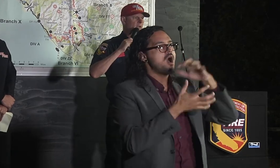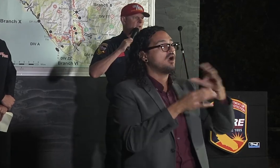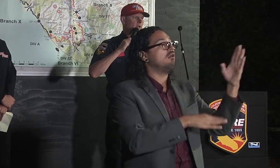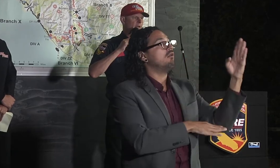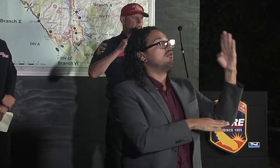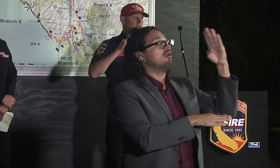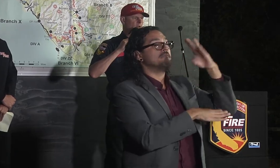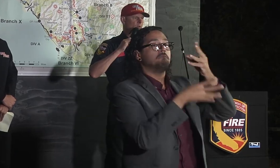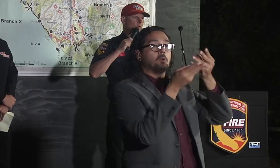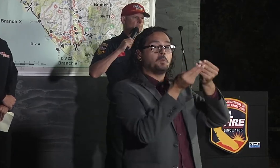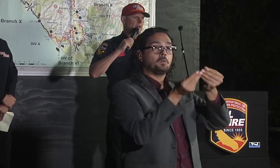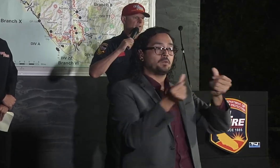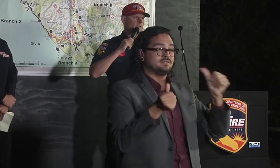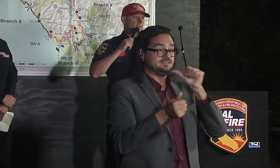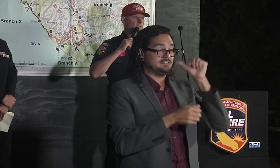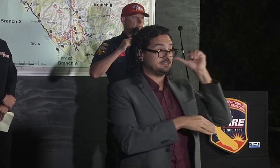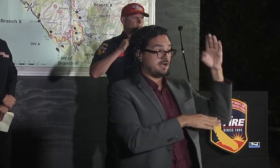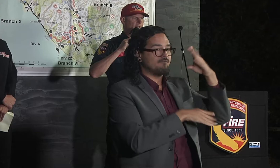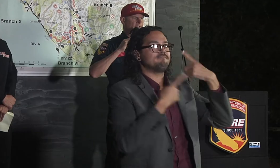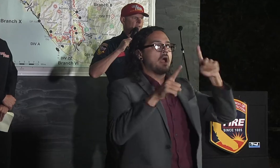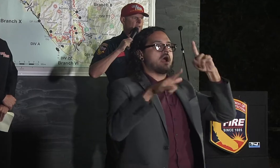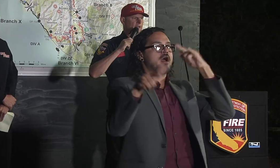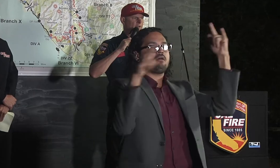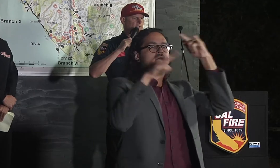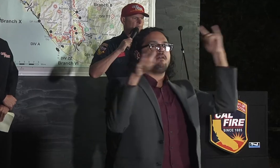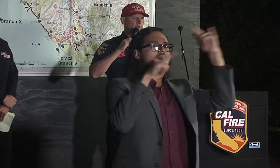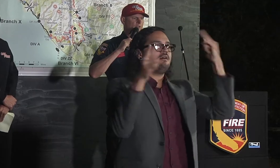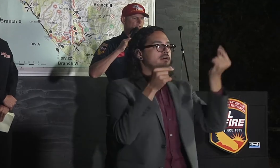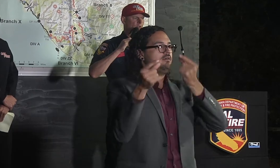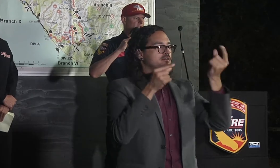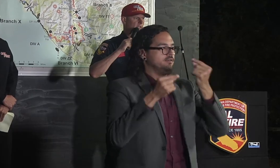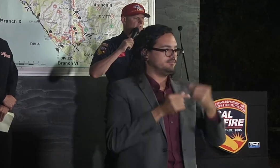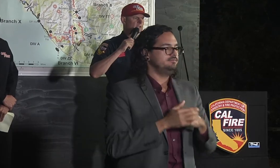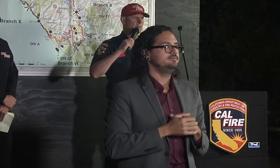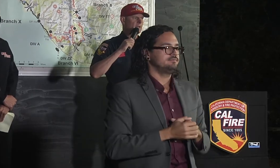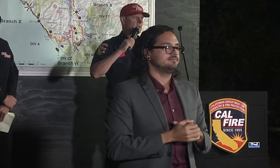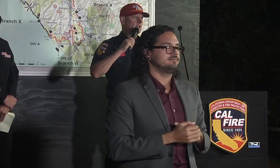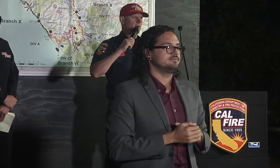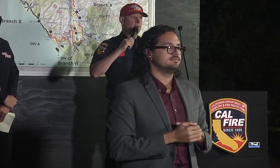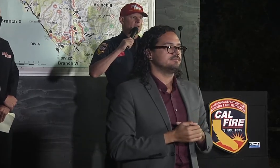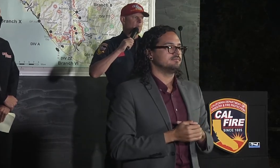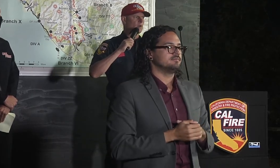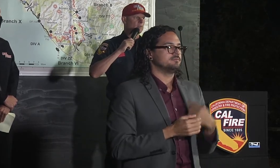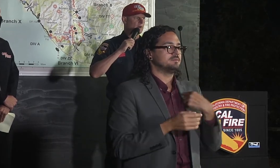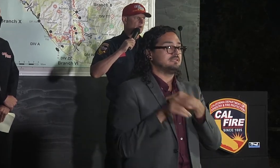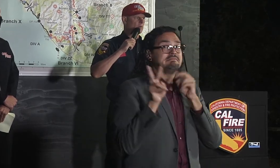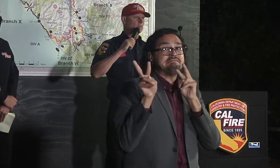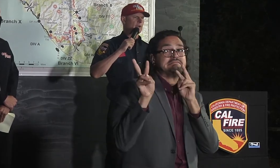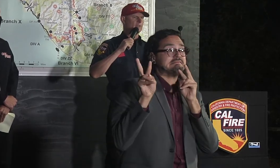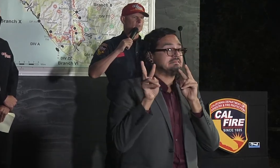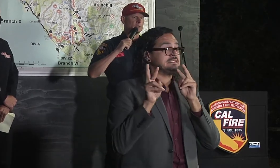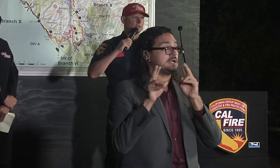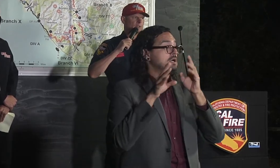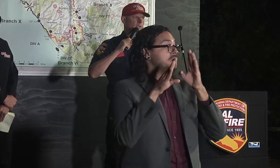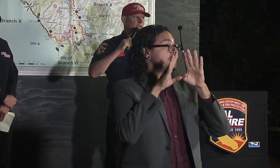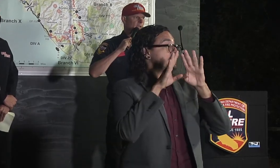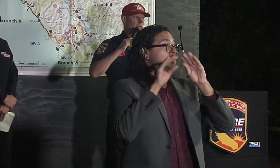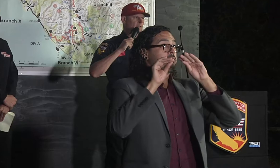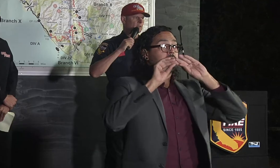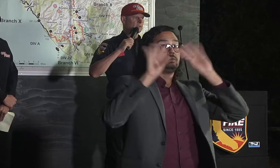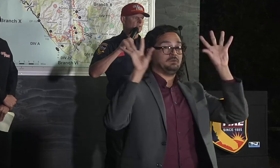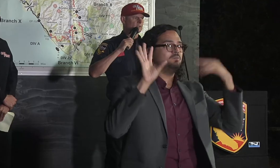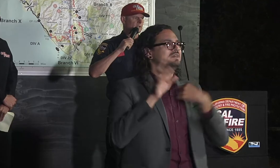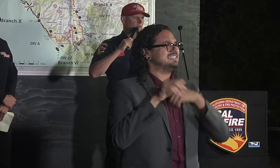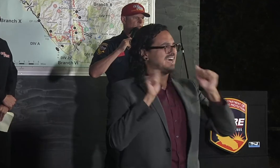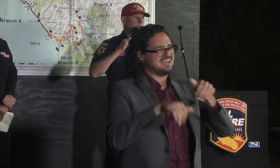safely. So we've had to wait until that clears up. As soon as it clears up on any part of the fire, we're flying those missions.